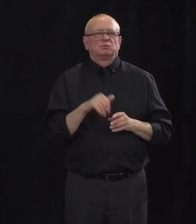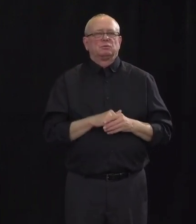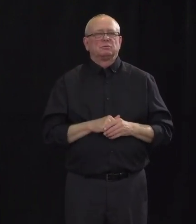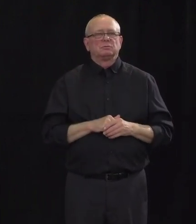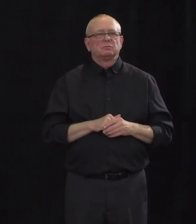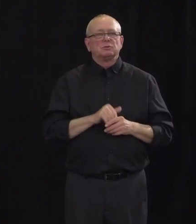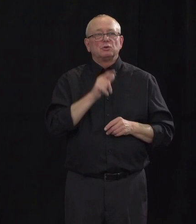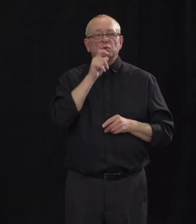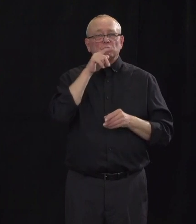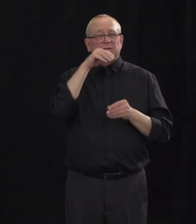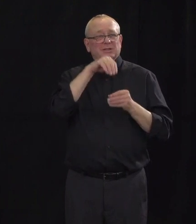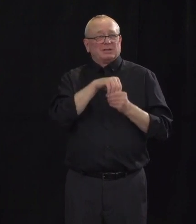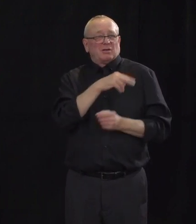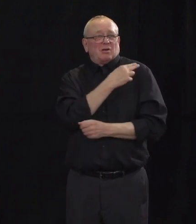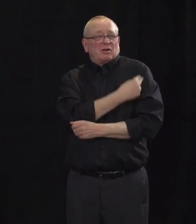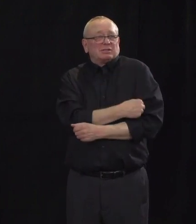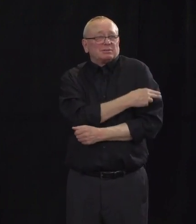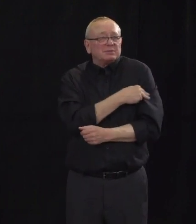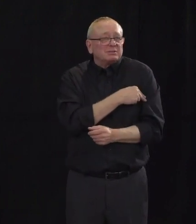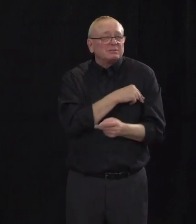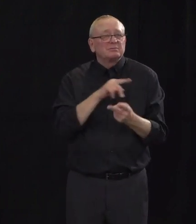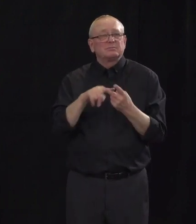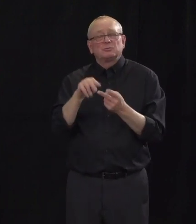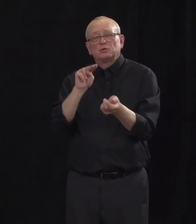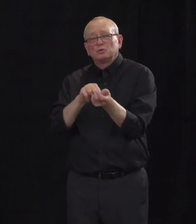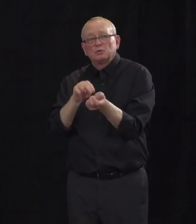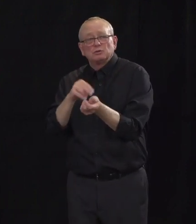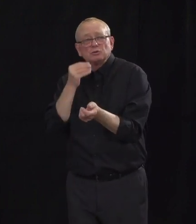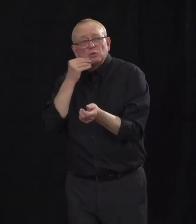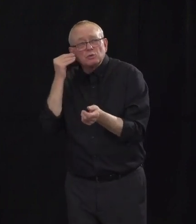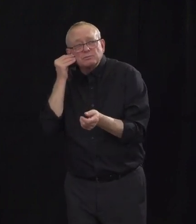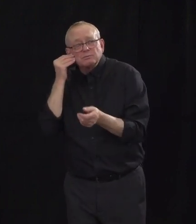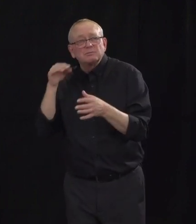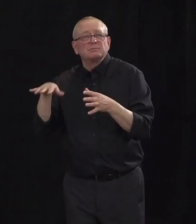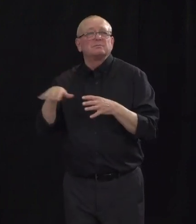hospitalized, long-term care facilities, and our